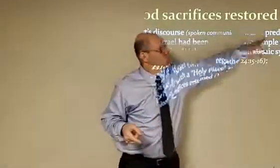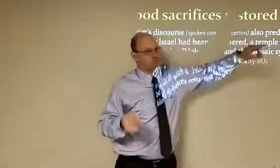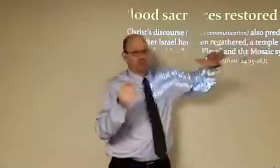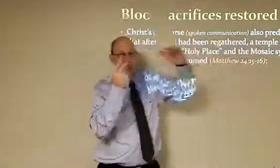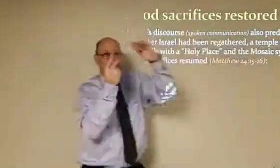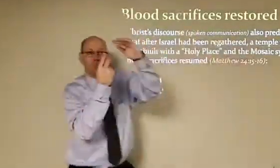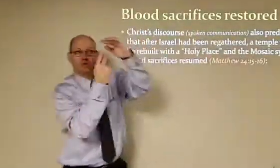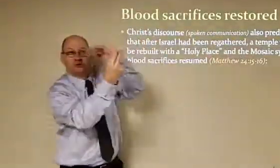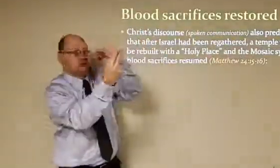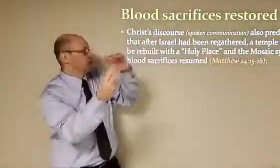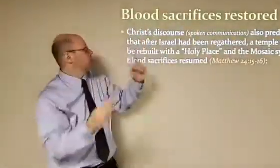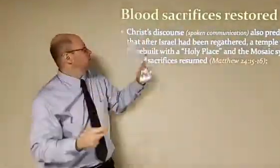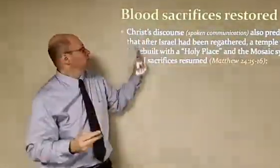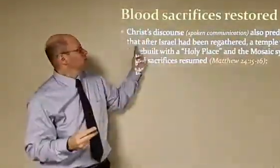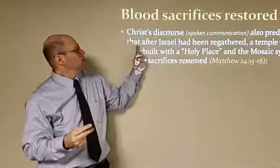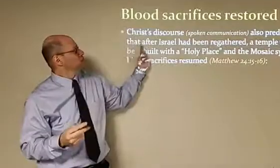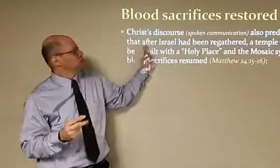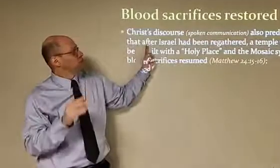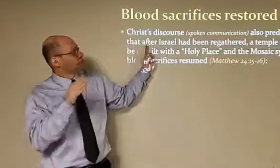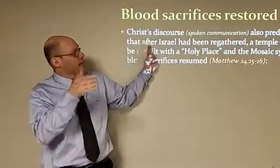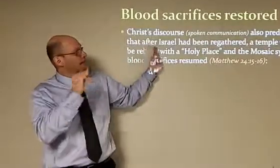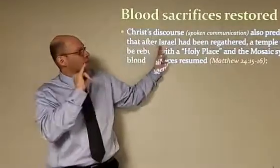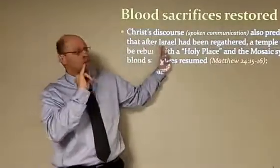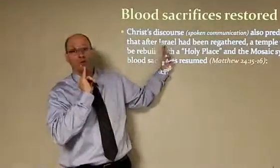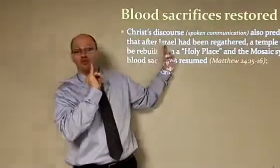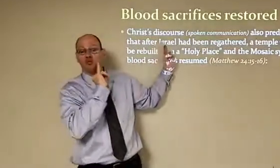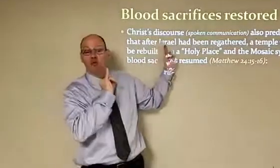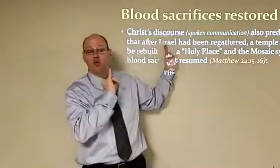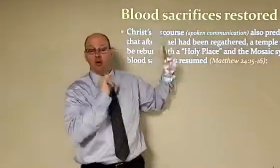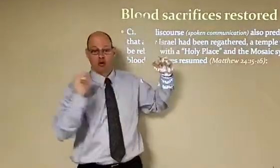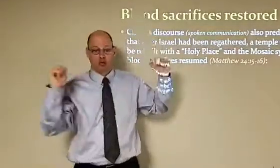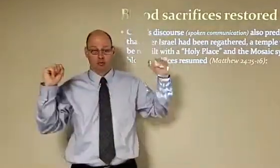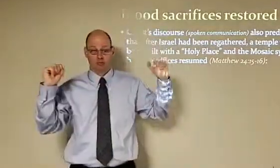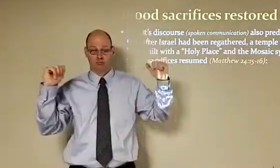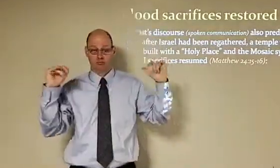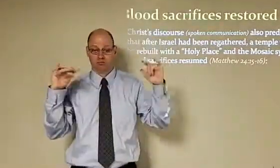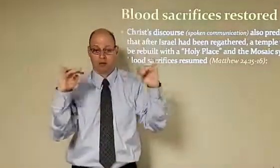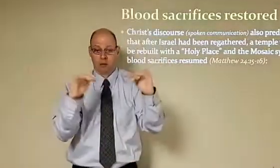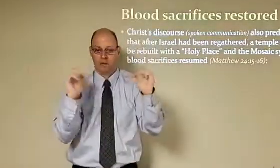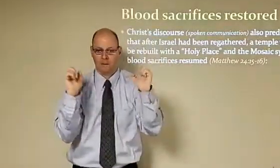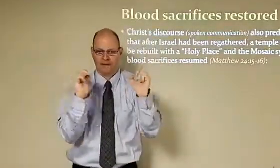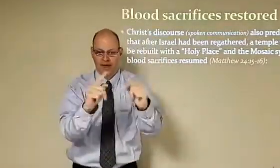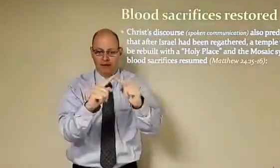them. He predicted that after Israel had been gathered,